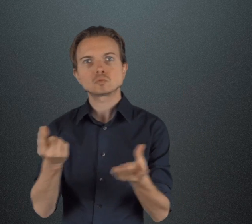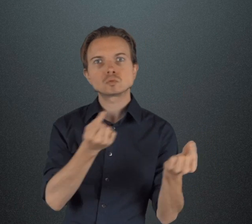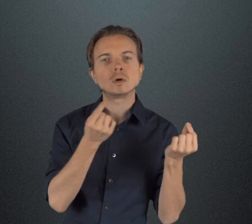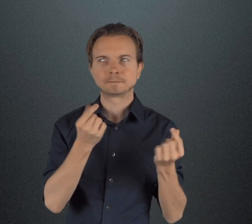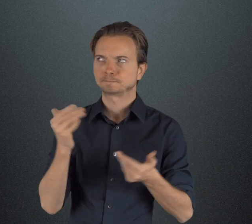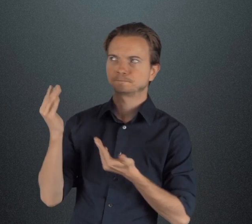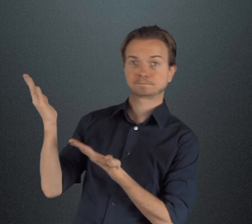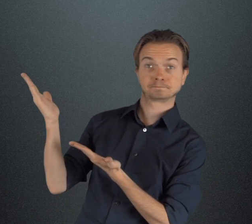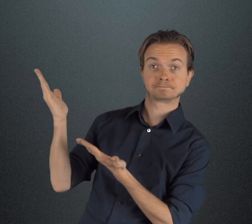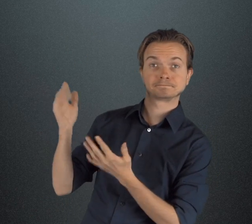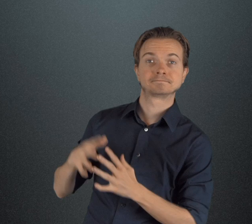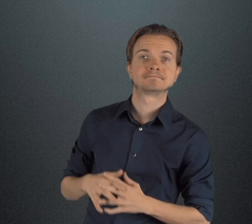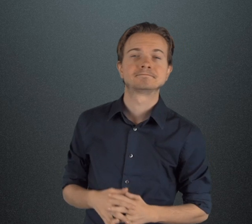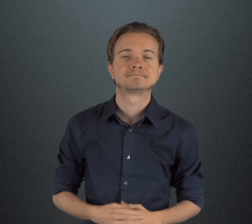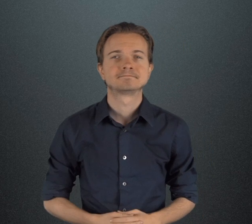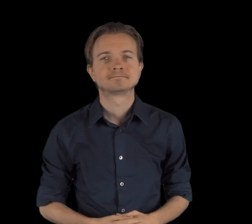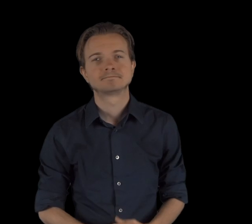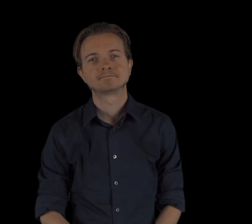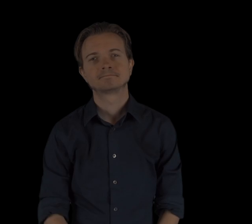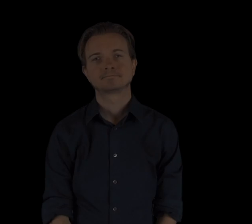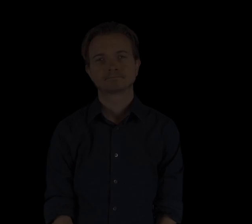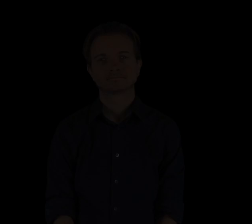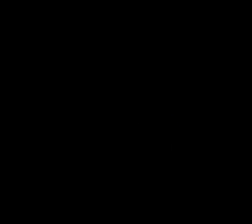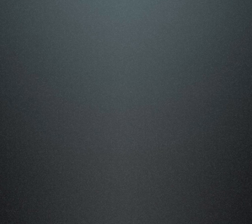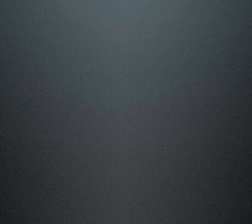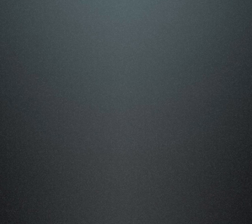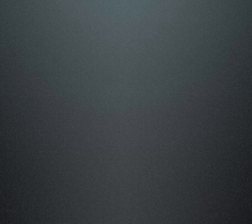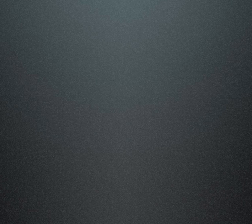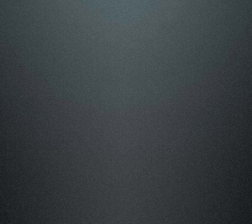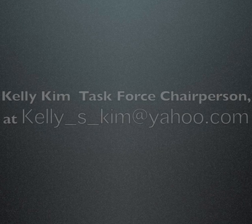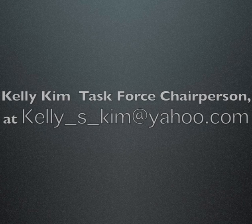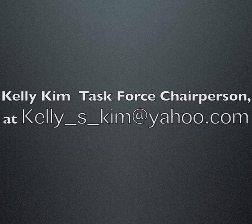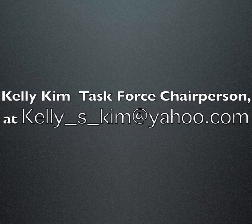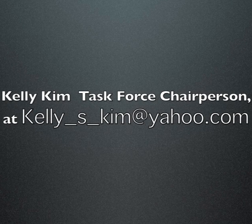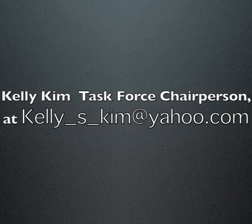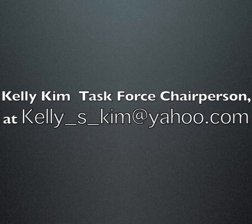Force, contact Callie Kim, Task Force Chairperson, at